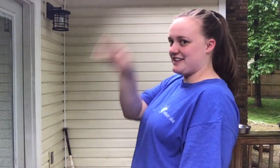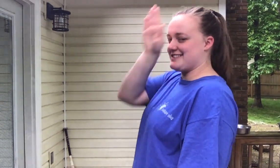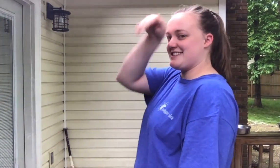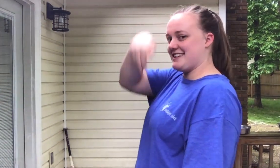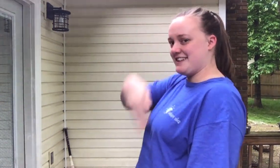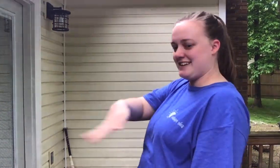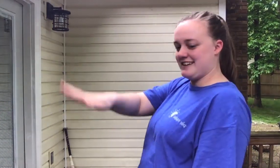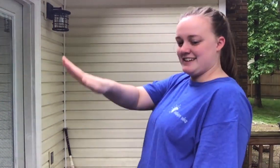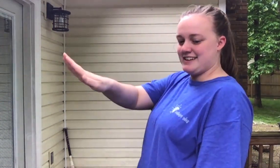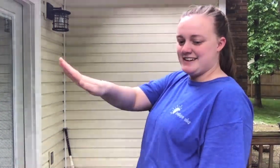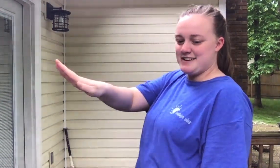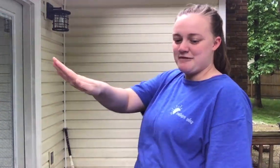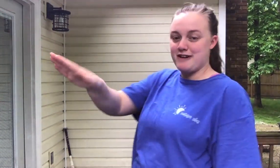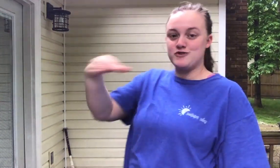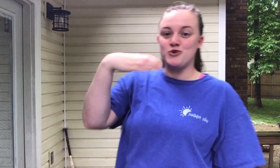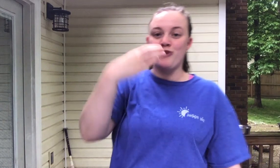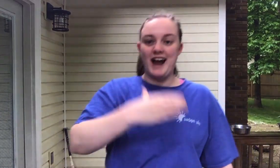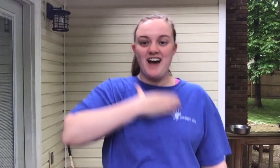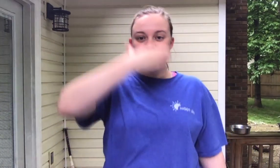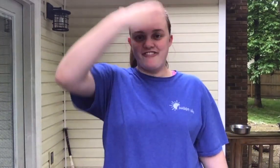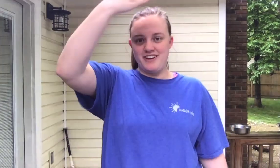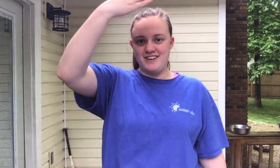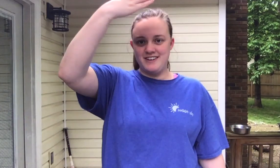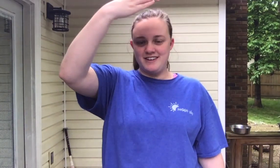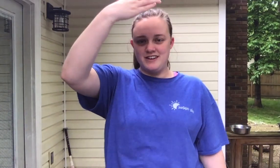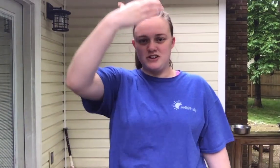Elephant. We have giraffe,